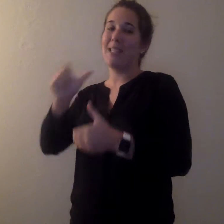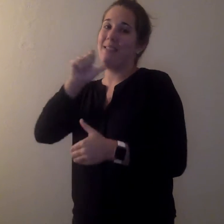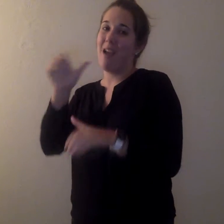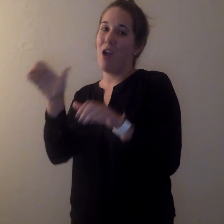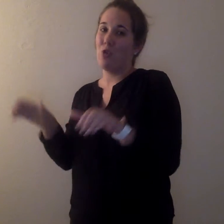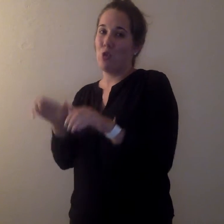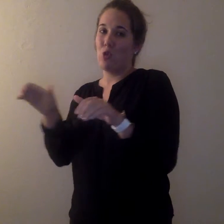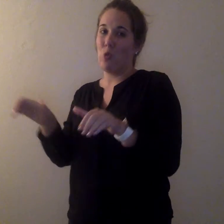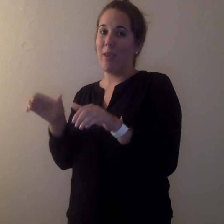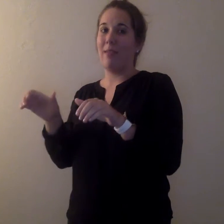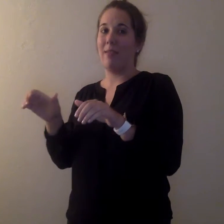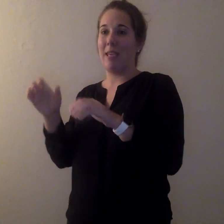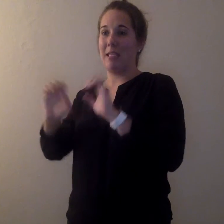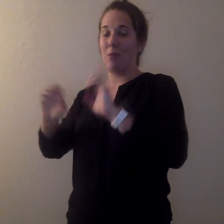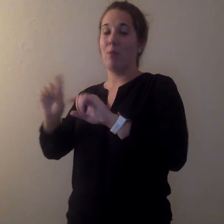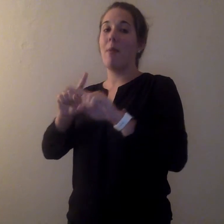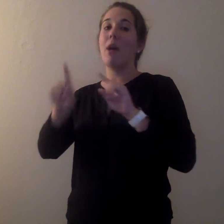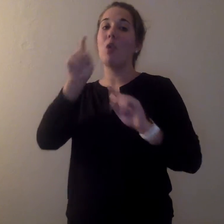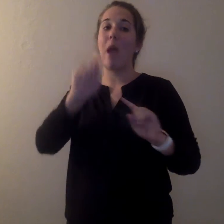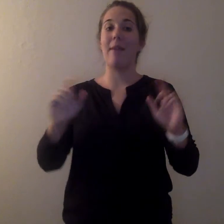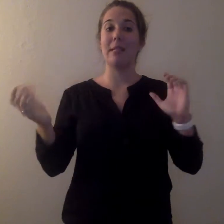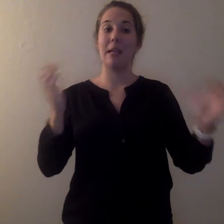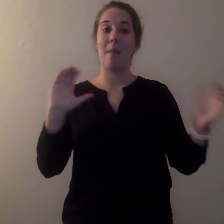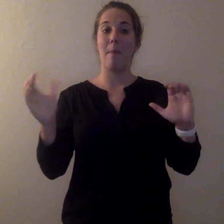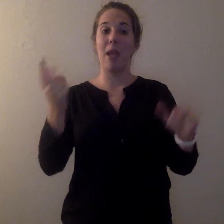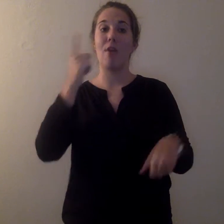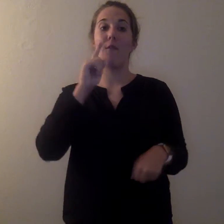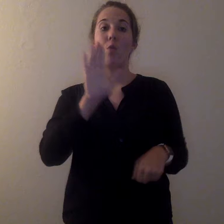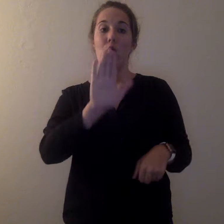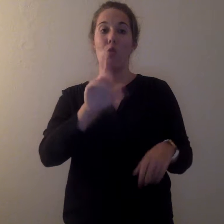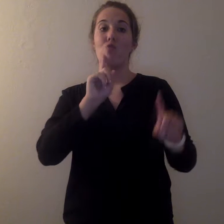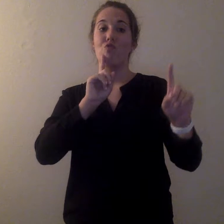you have to compare the two together for your results.